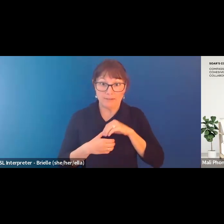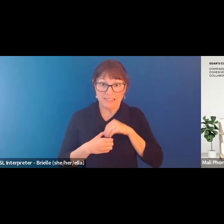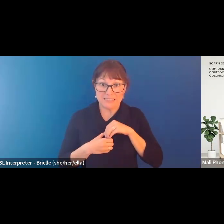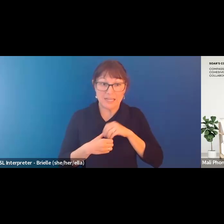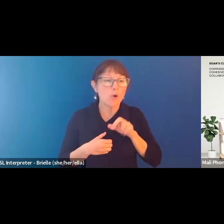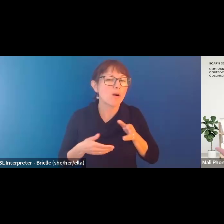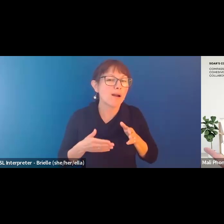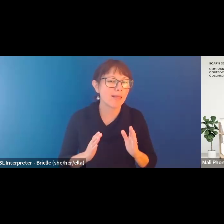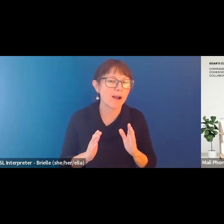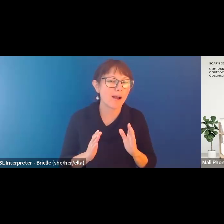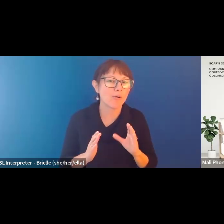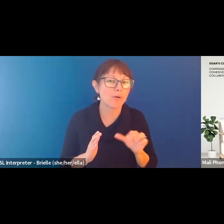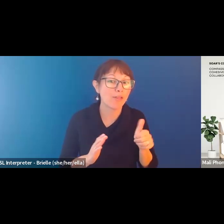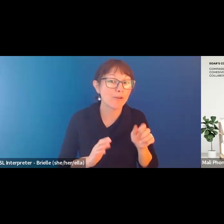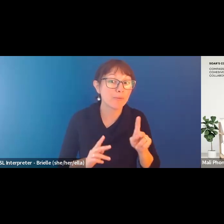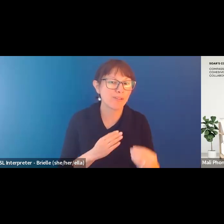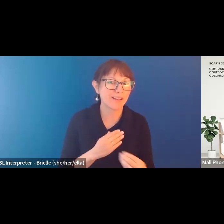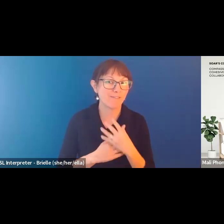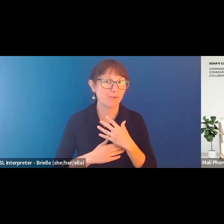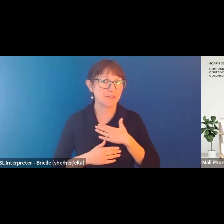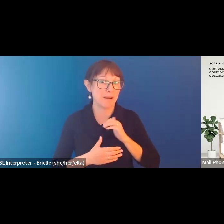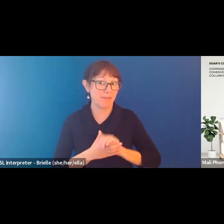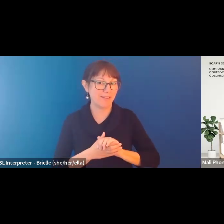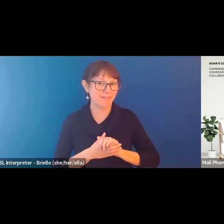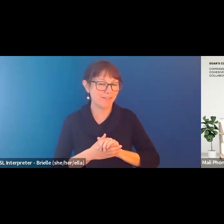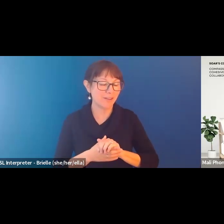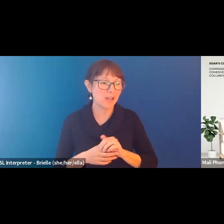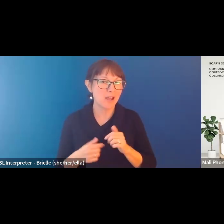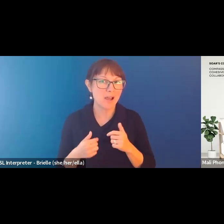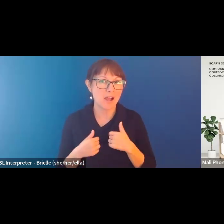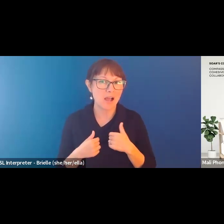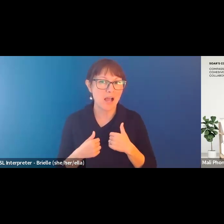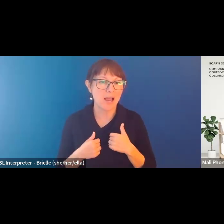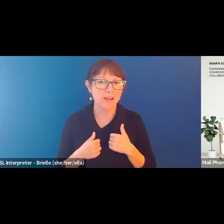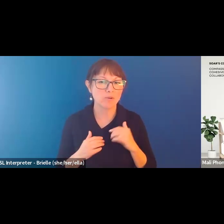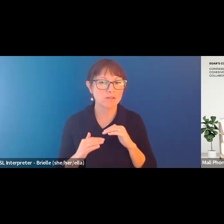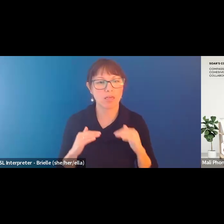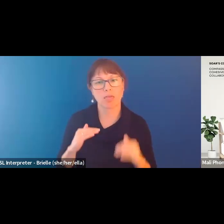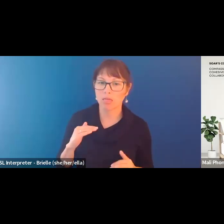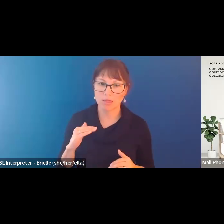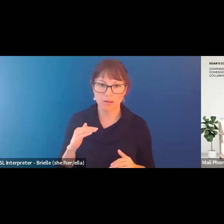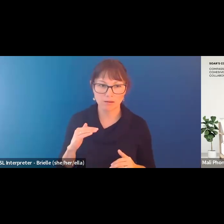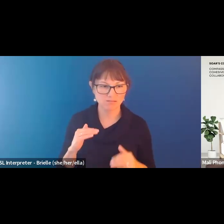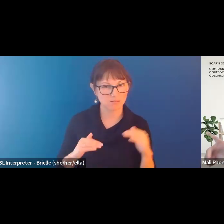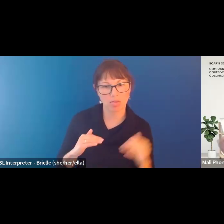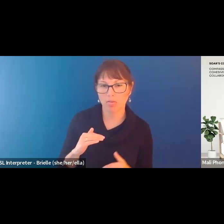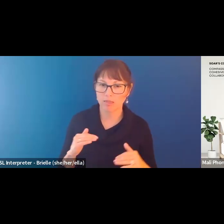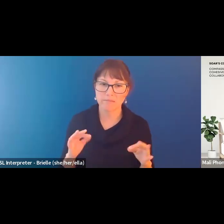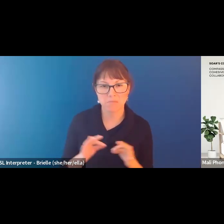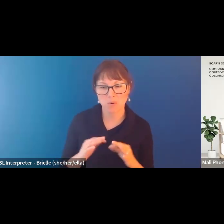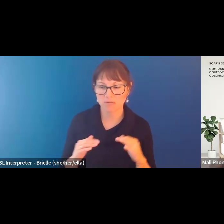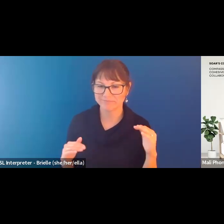allowed others really to influence the belief that I was something less than, less important, less